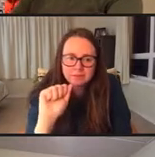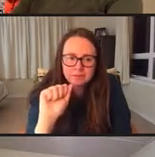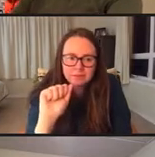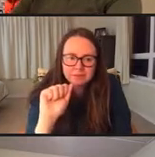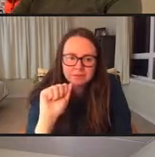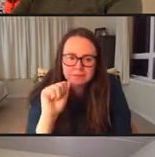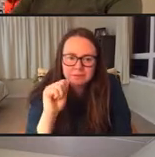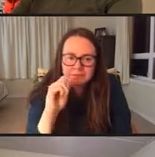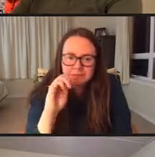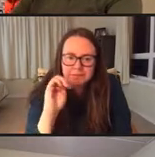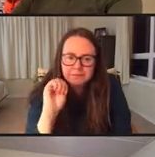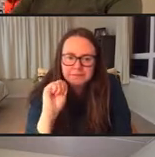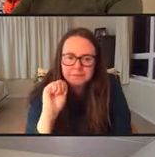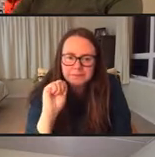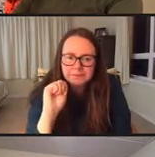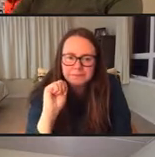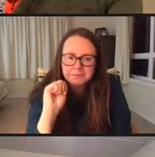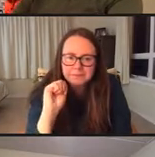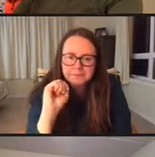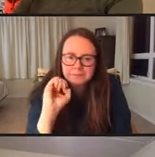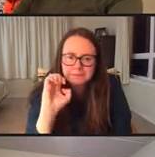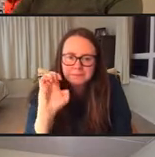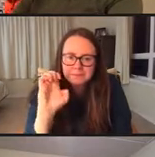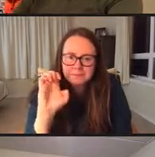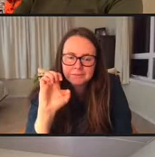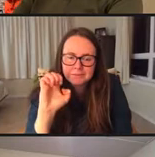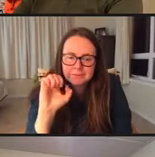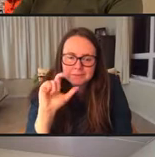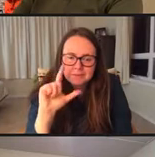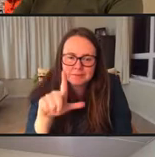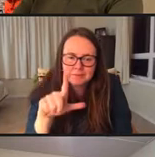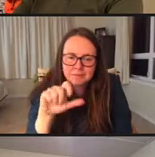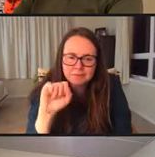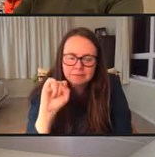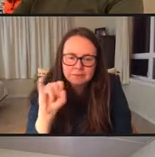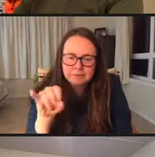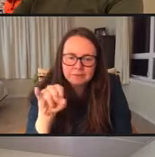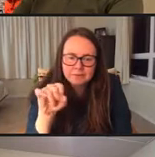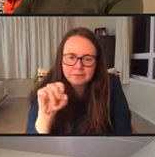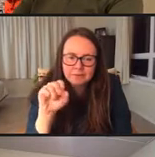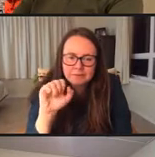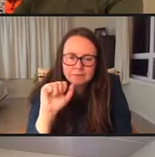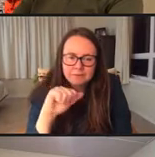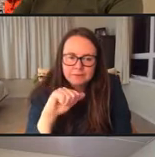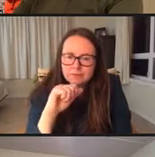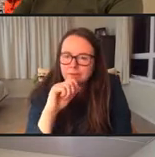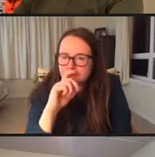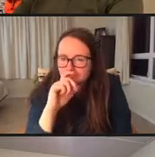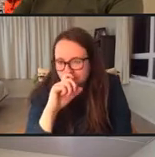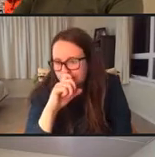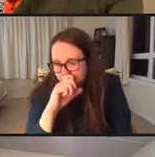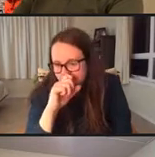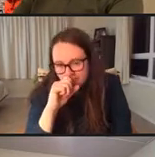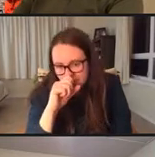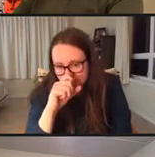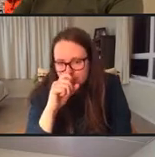please type that for me? And I gave her a handwritten thing. So that dates me, of course. But